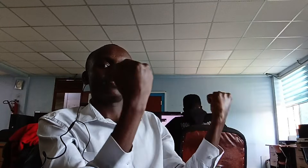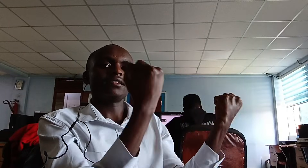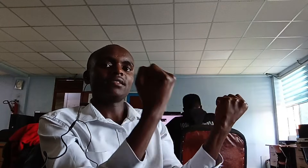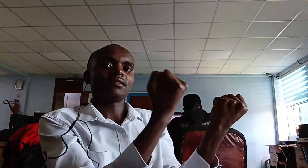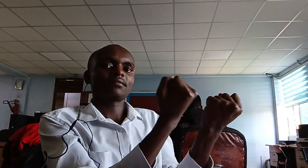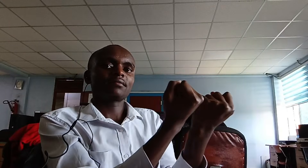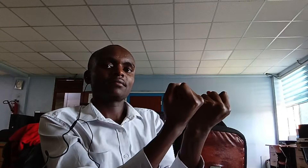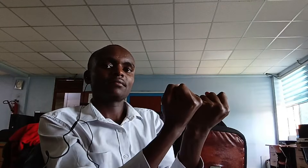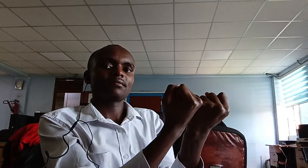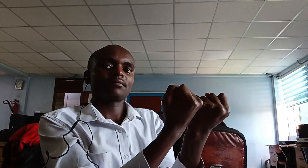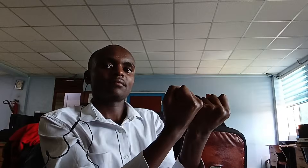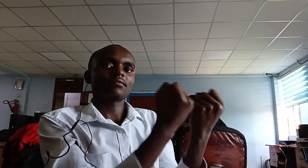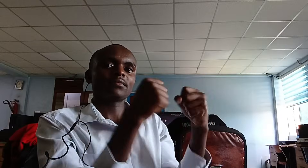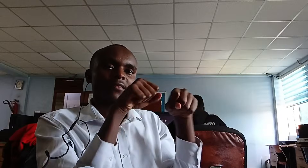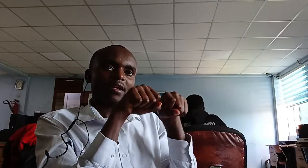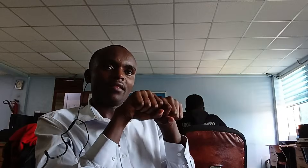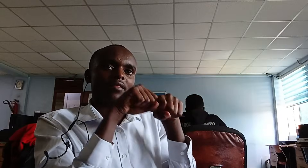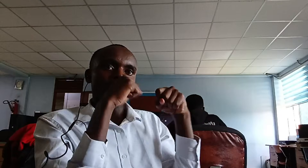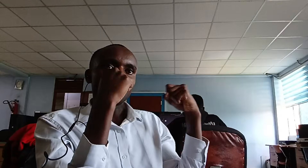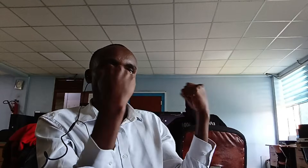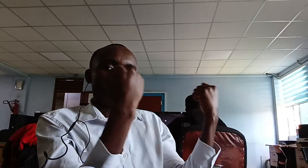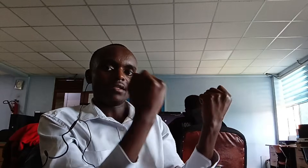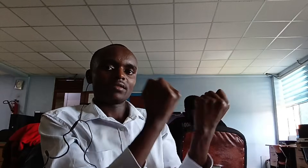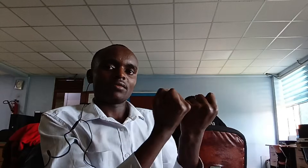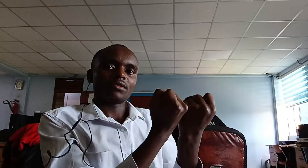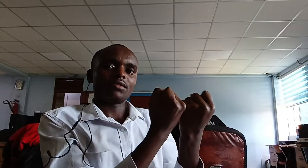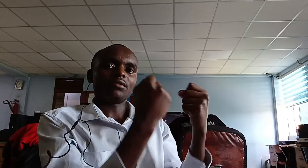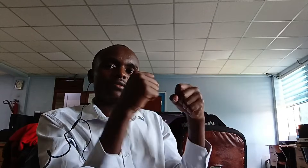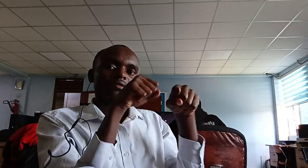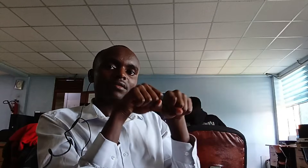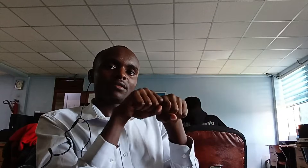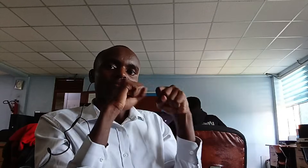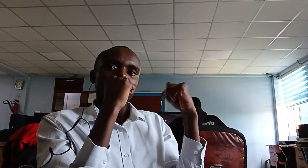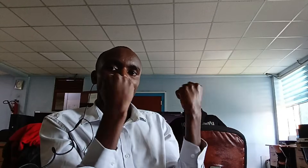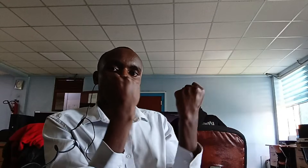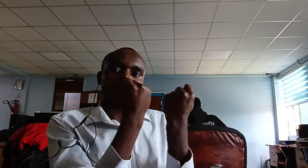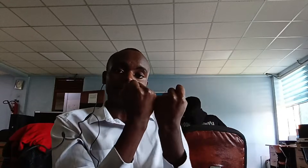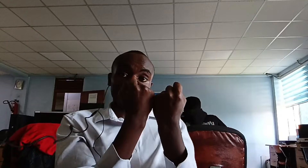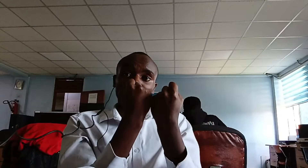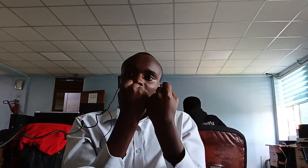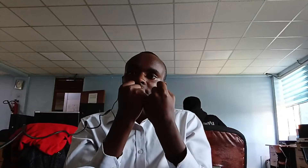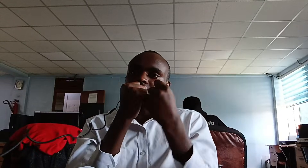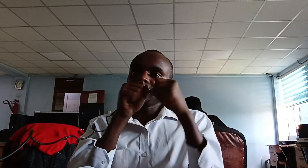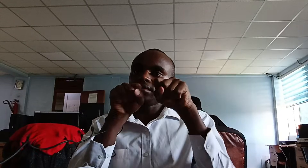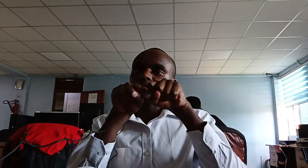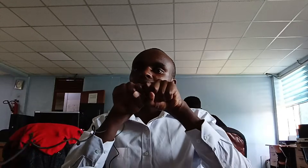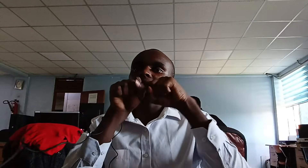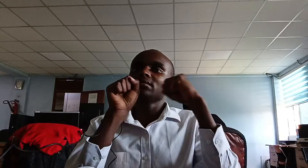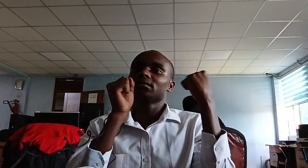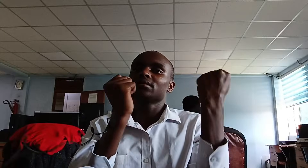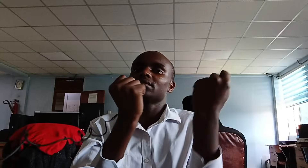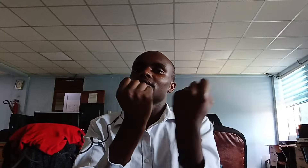society, and social, society. So